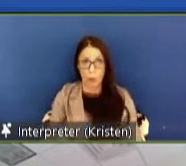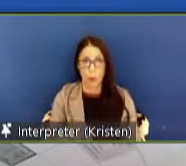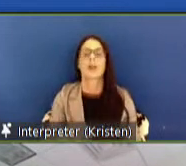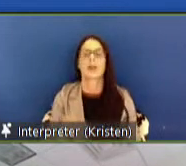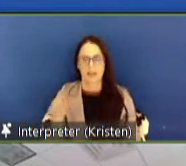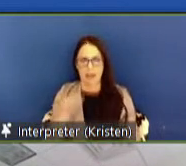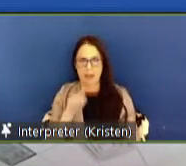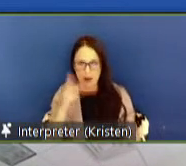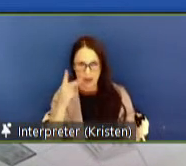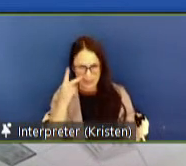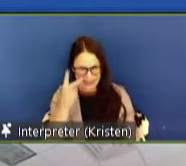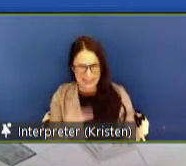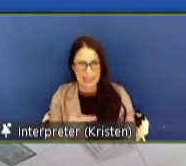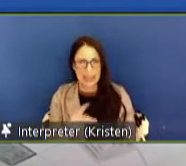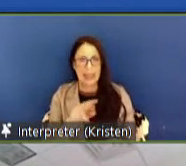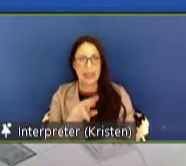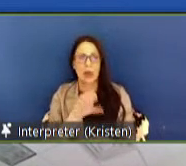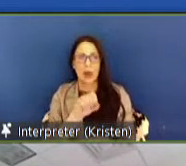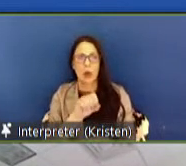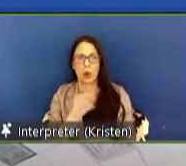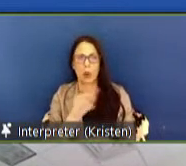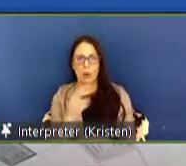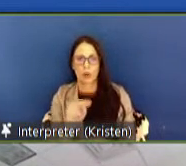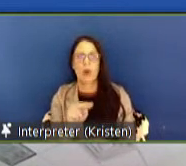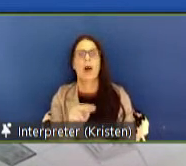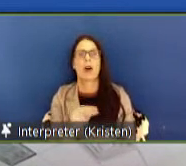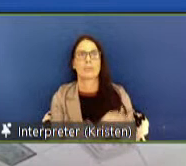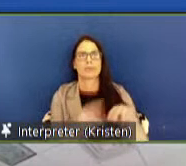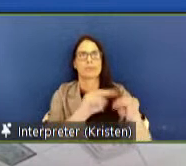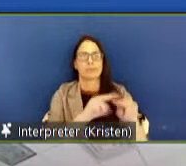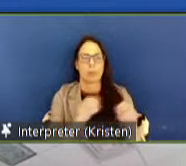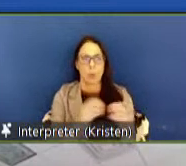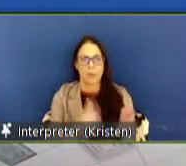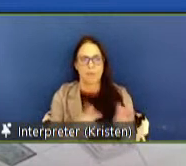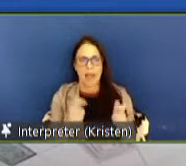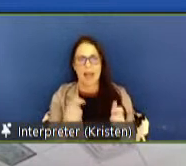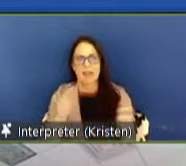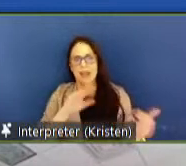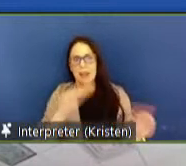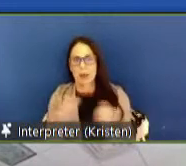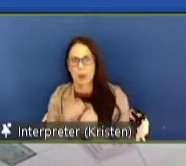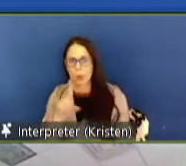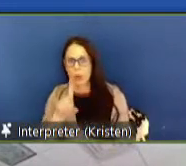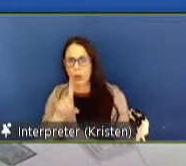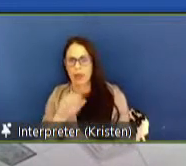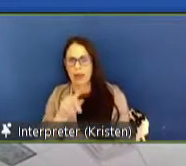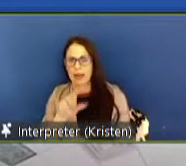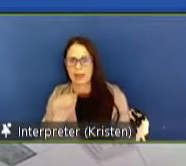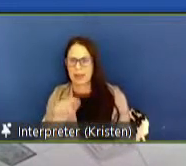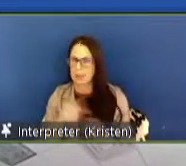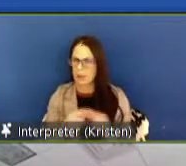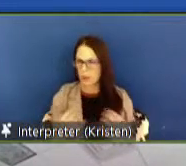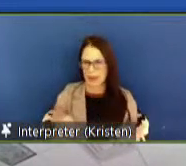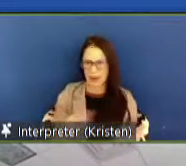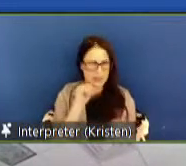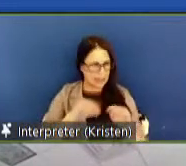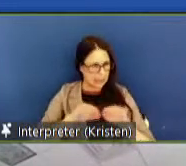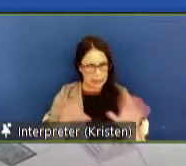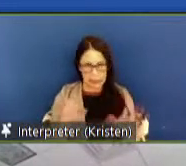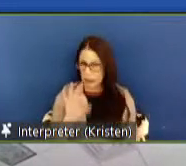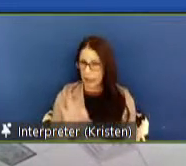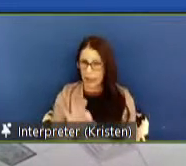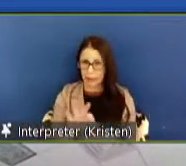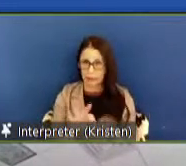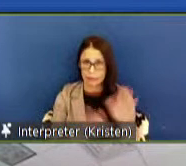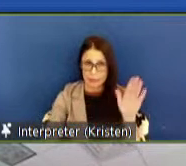growing faster than Delta did in that country. But at this point, it's not fully clear if that increased growth